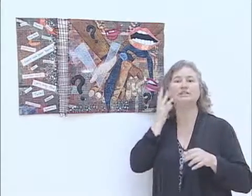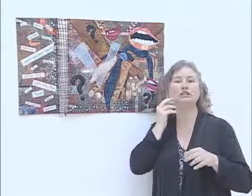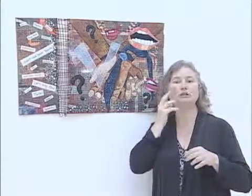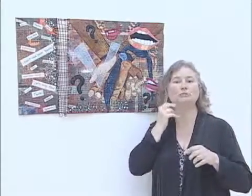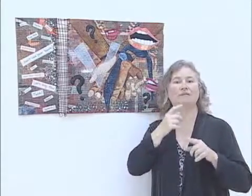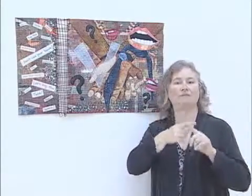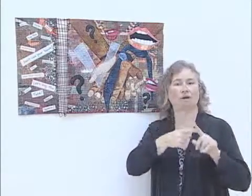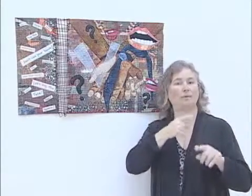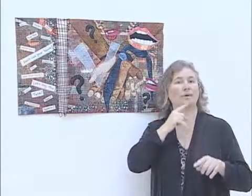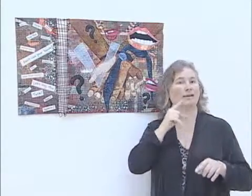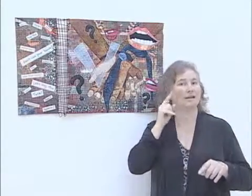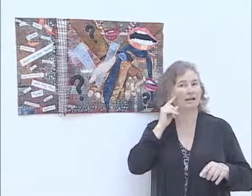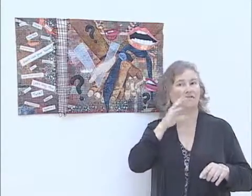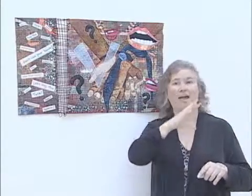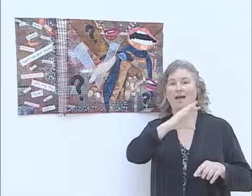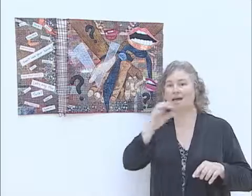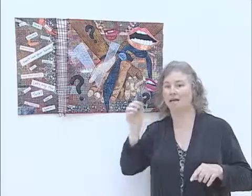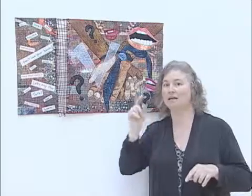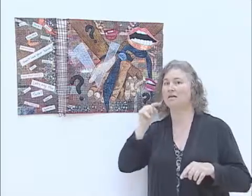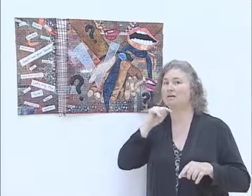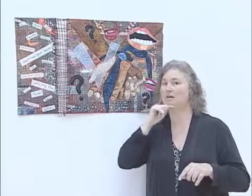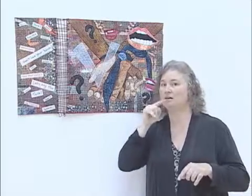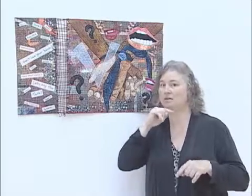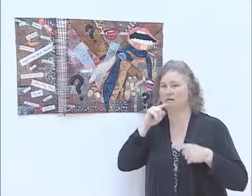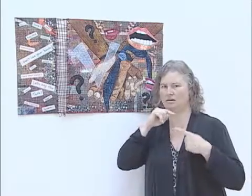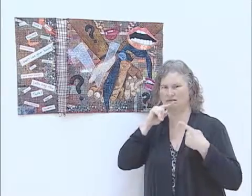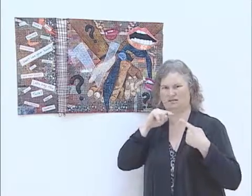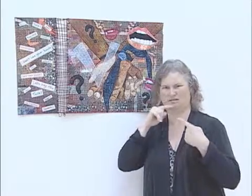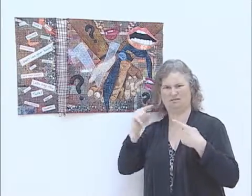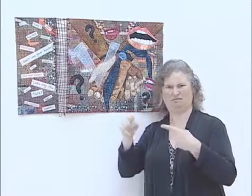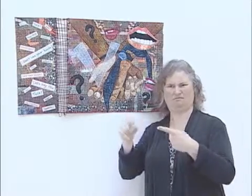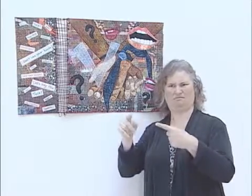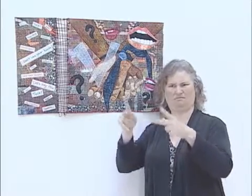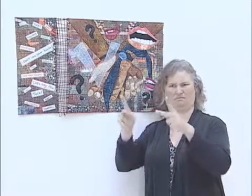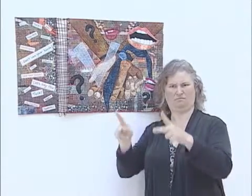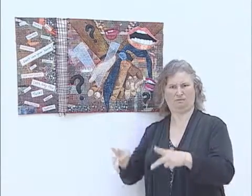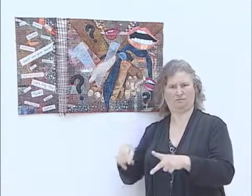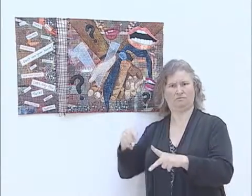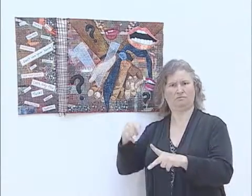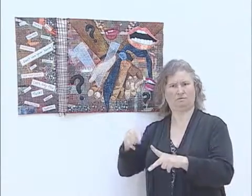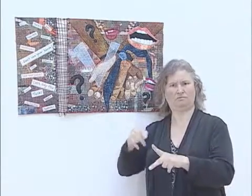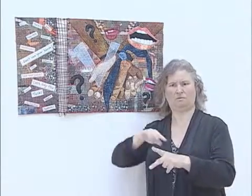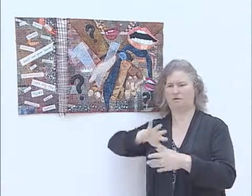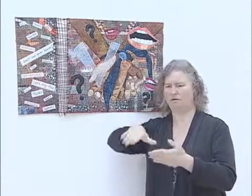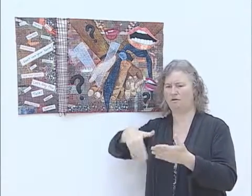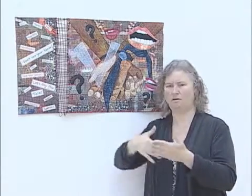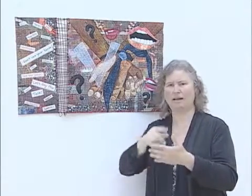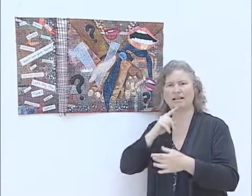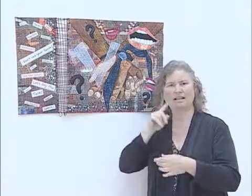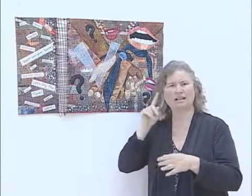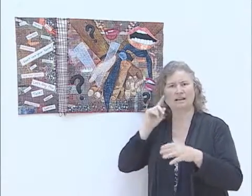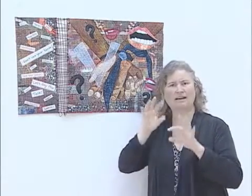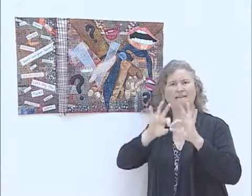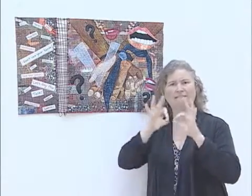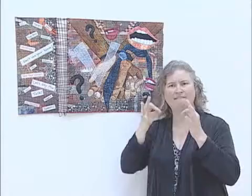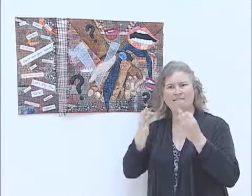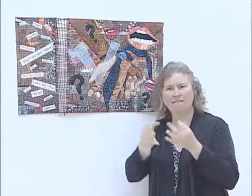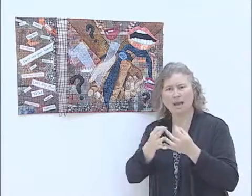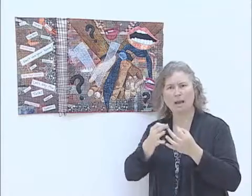heard so many stories from the deaf people and hearing people. I know this hearing person who had a